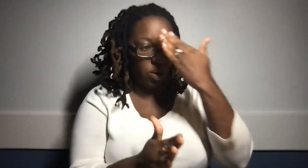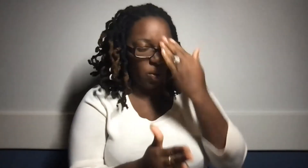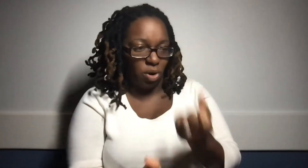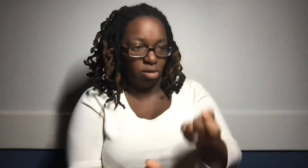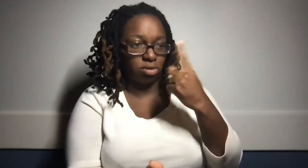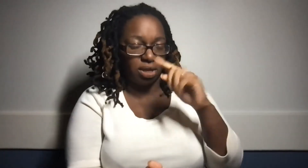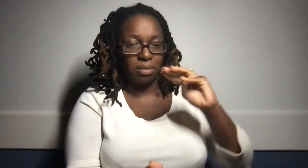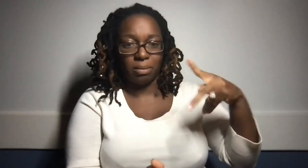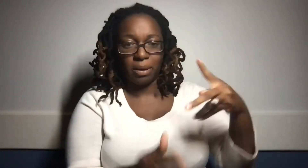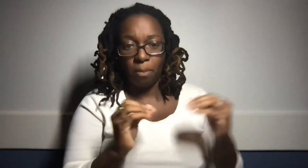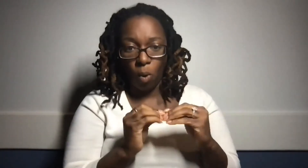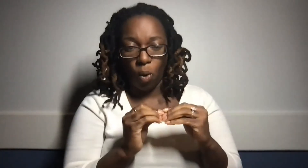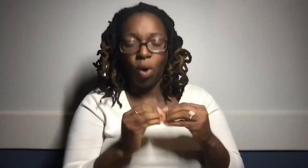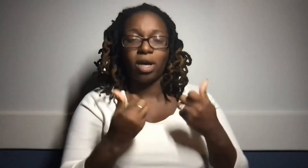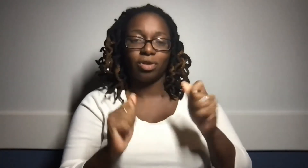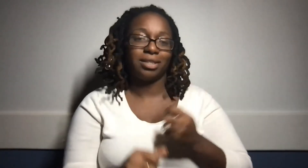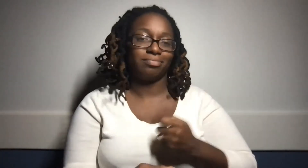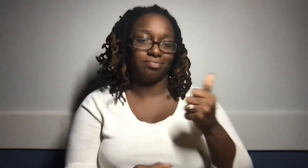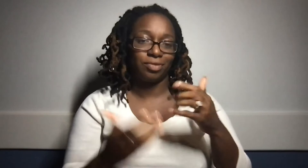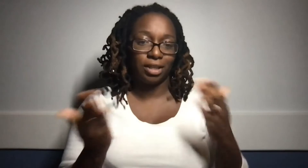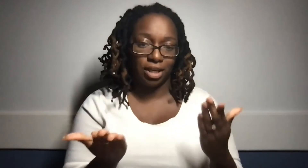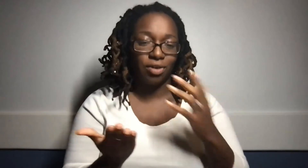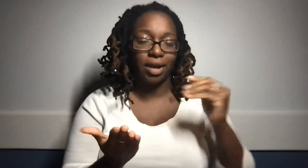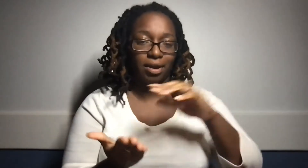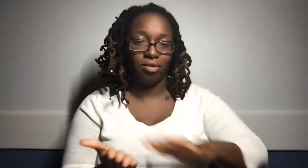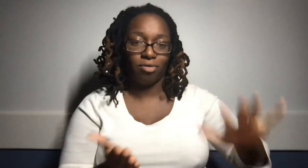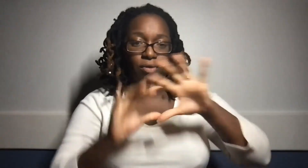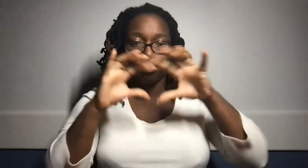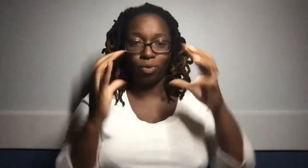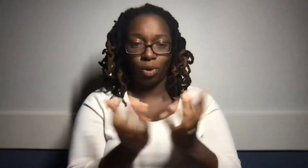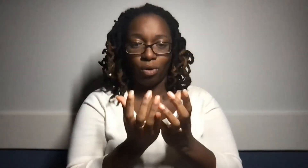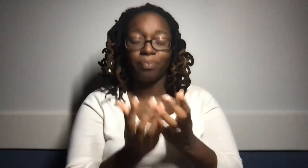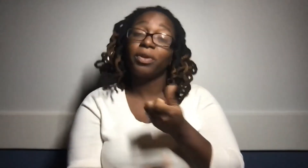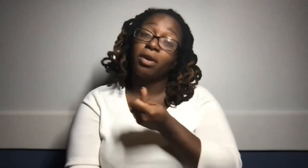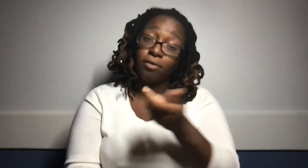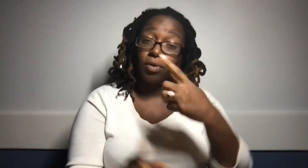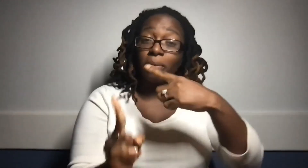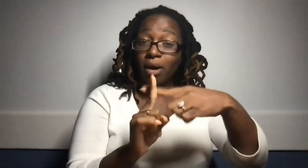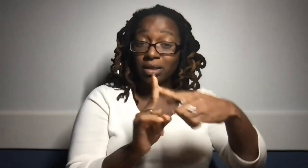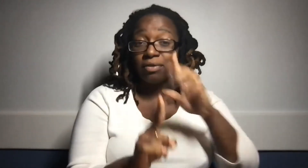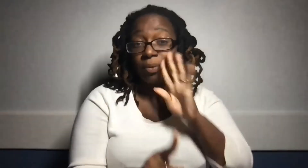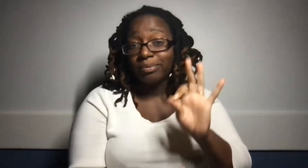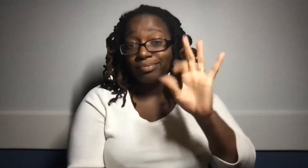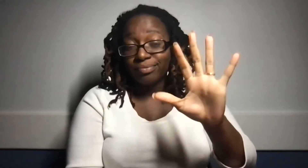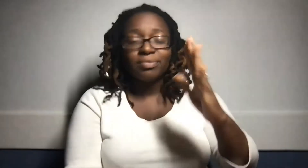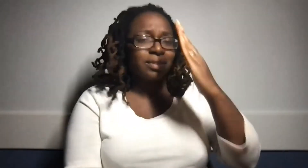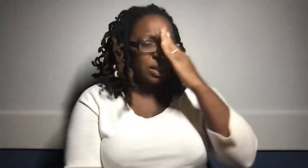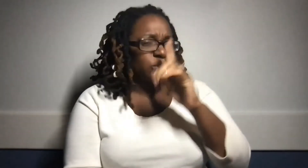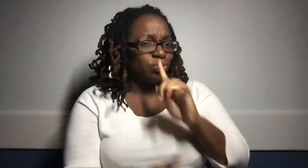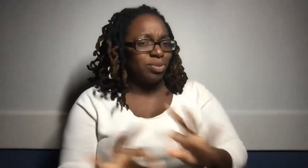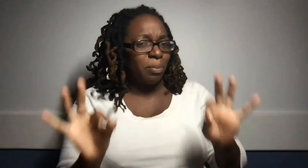here and around the world. And I can mention a few positive things that the government has done. I know I've been pretty critical, but a lot of good things have happened too.